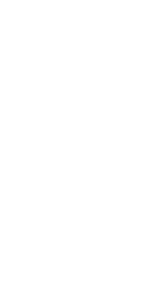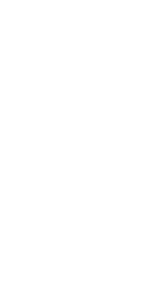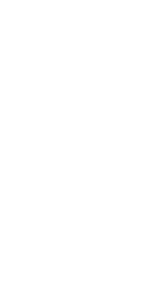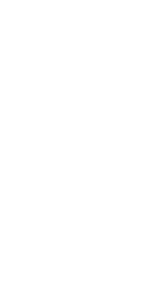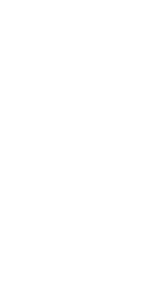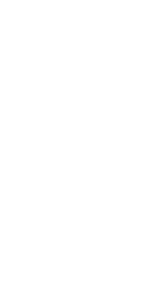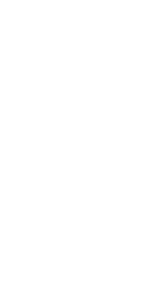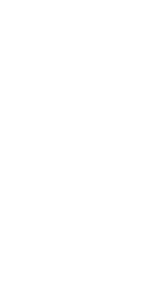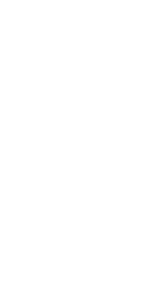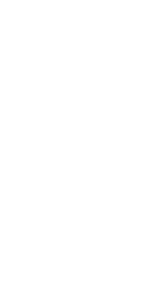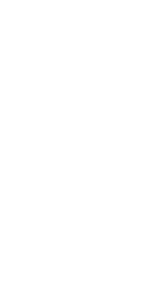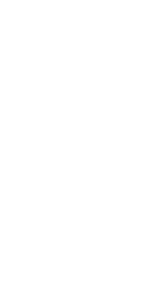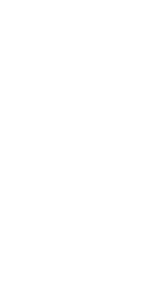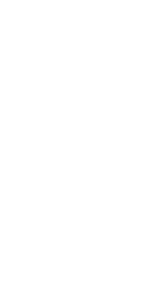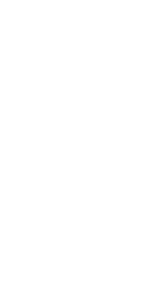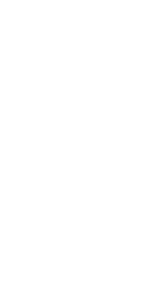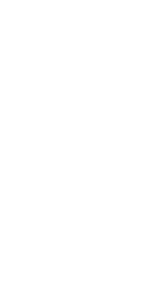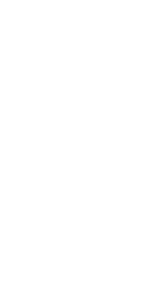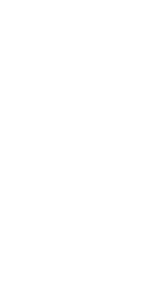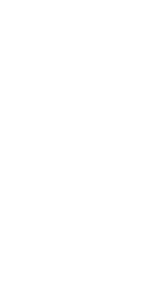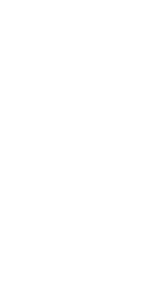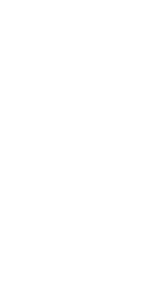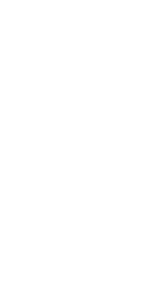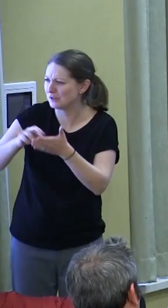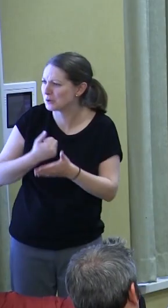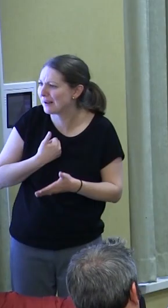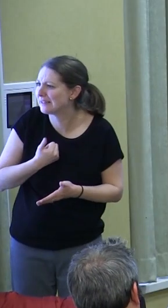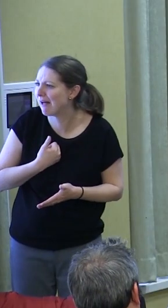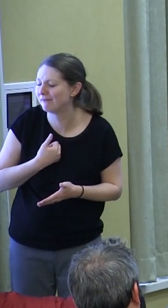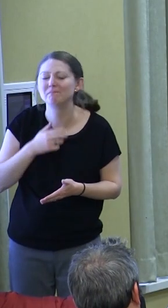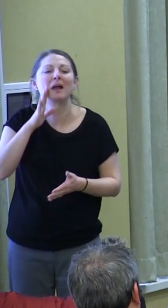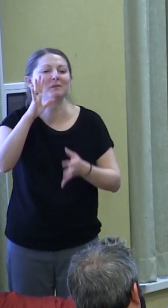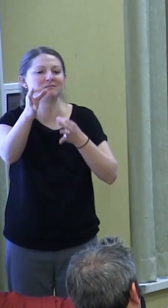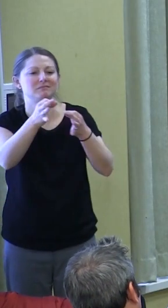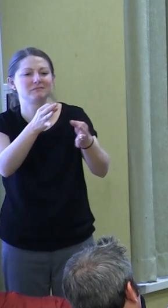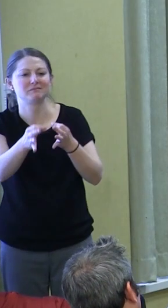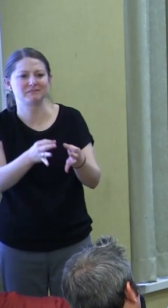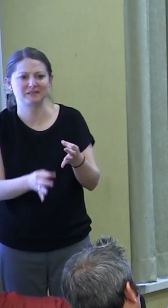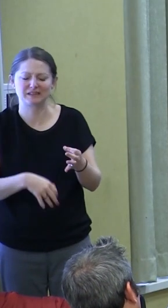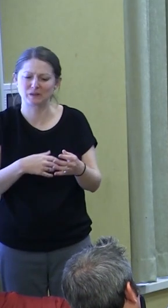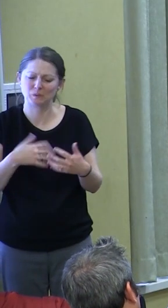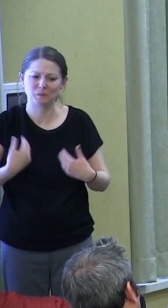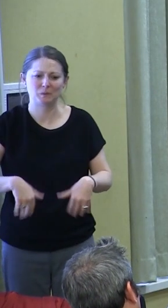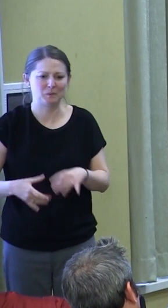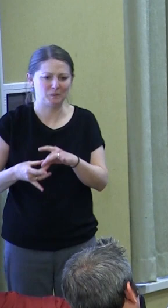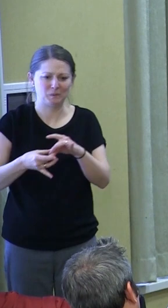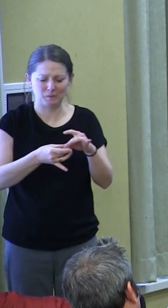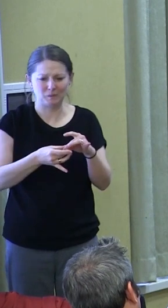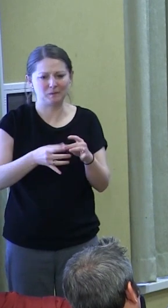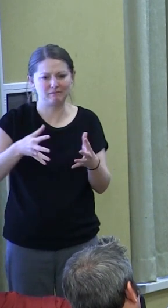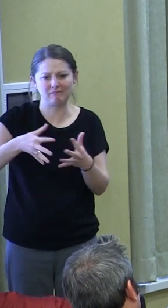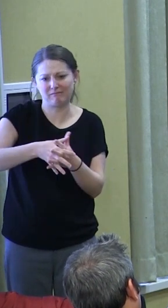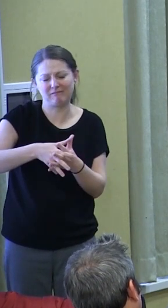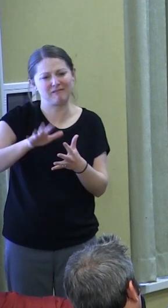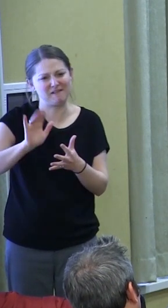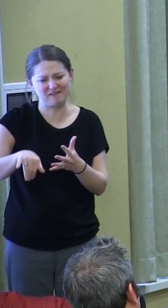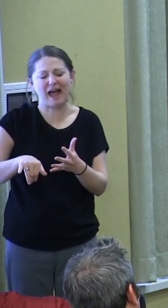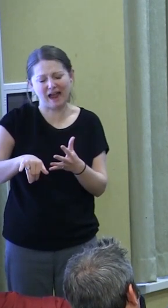beforehand. She's like, never heard of this. I had to go look it up. So let me tell you about it, because it's certainly at the heart of what a pragmatist's view of hope is.